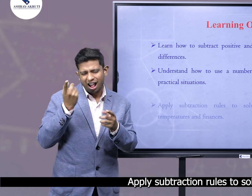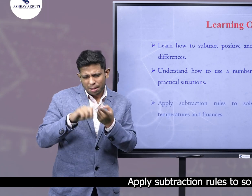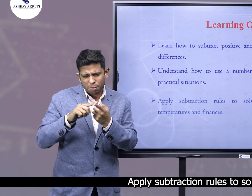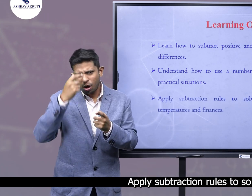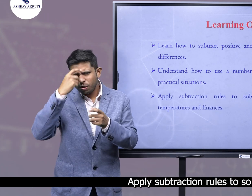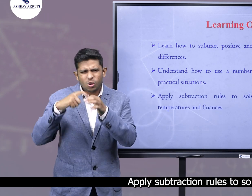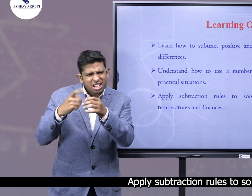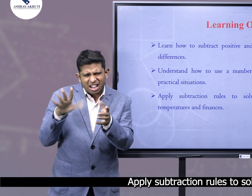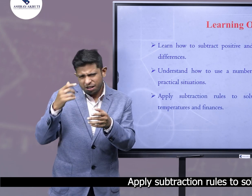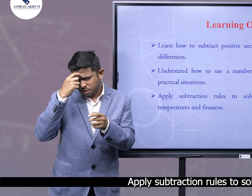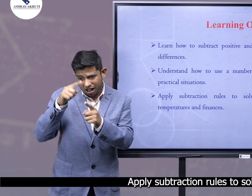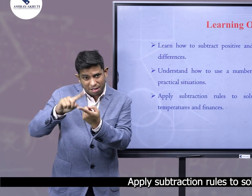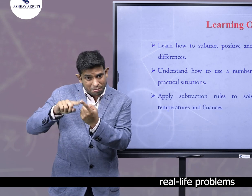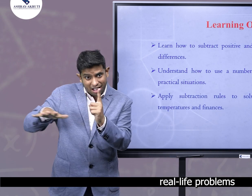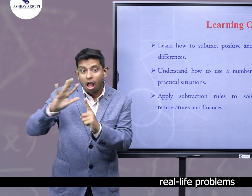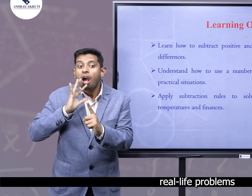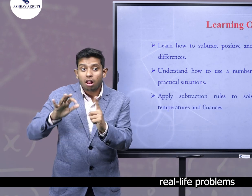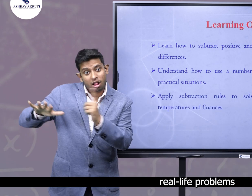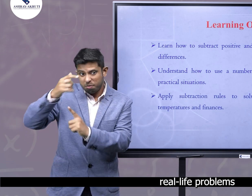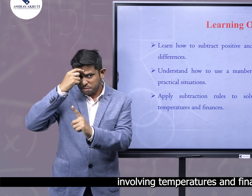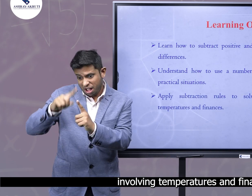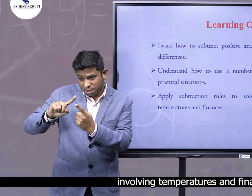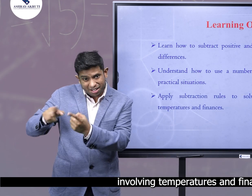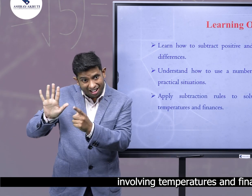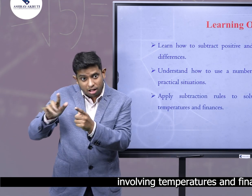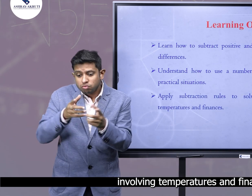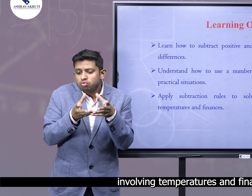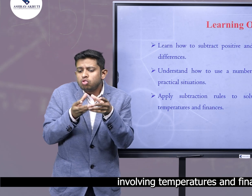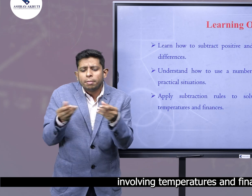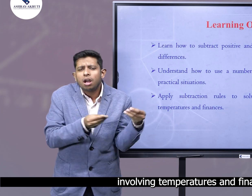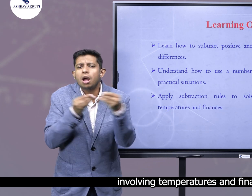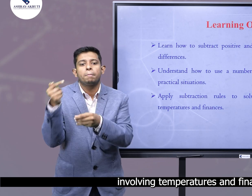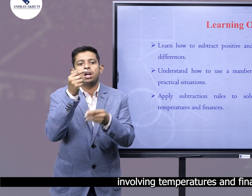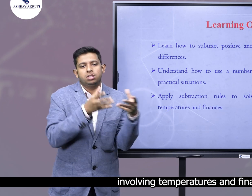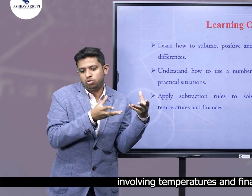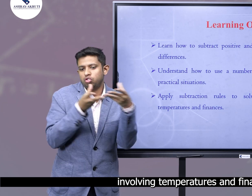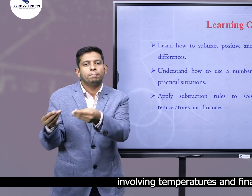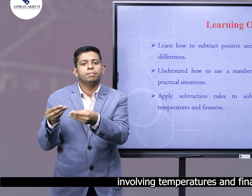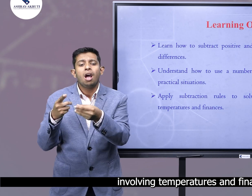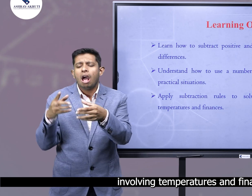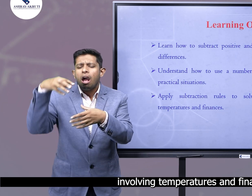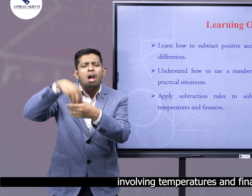Apply subtraction rules to solve real-life problems involving temperatures and finances.